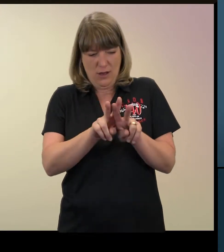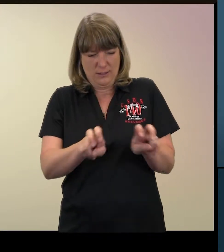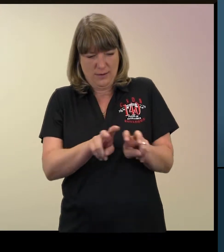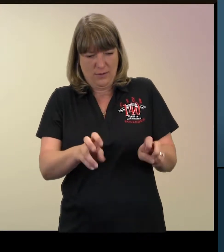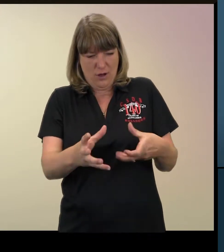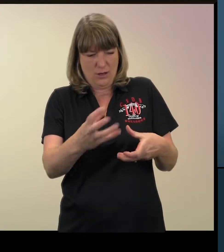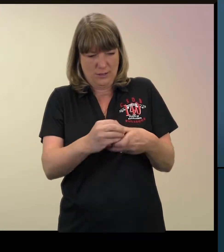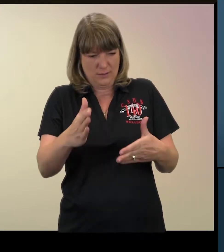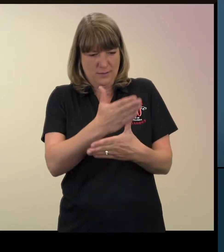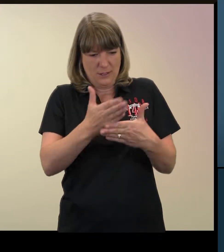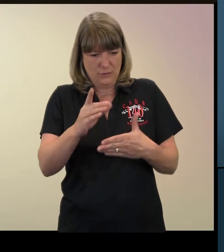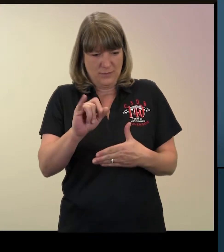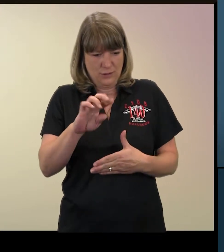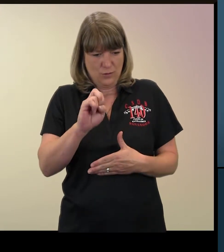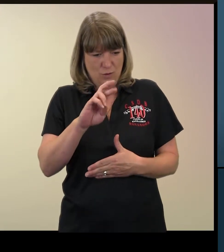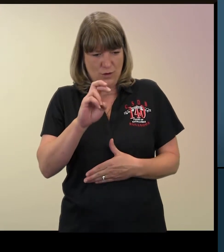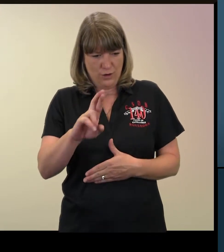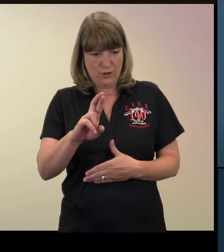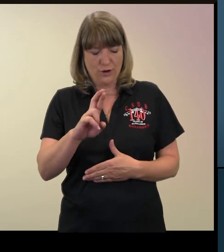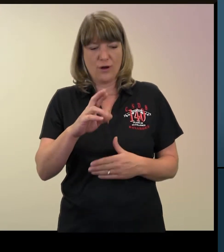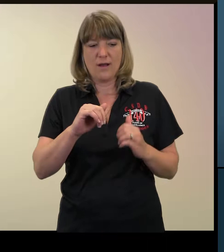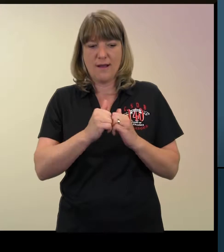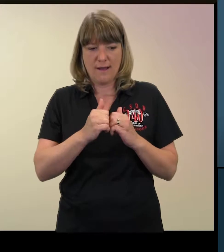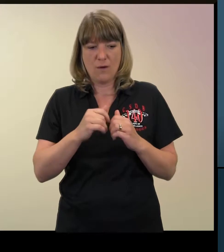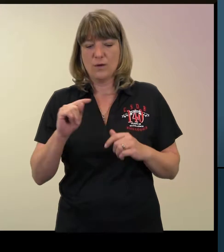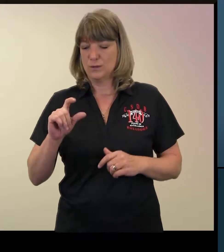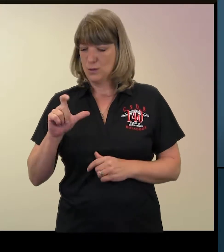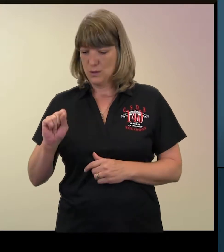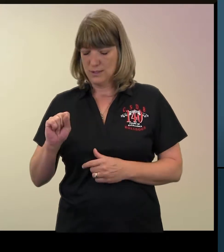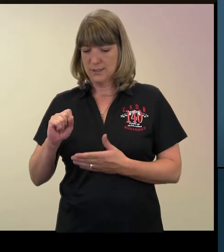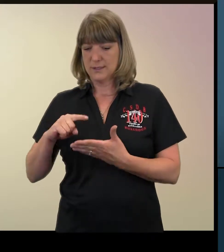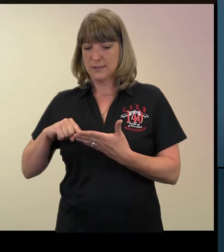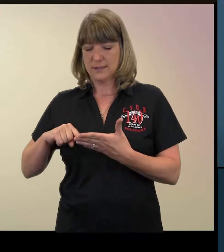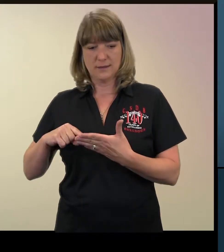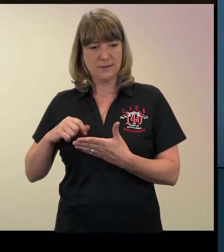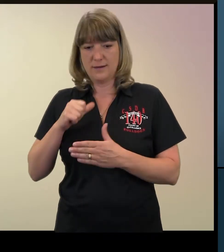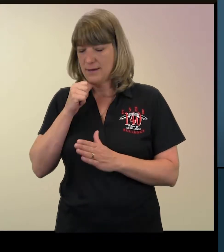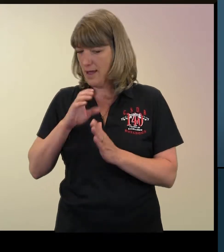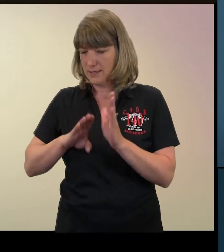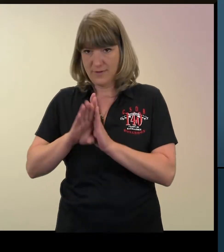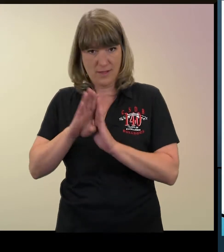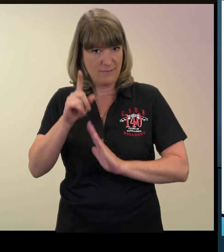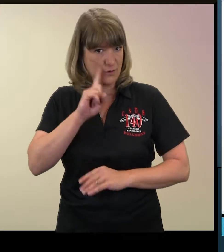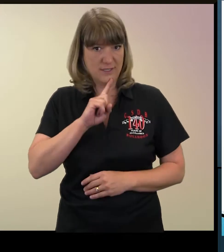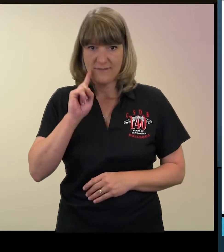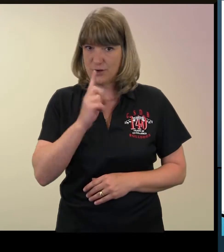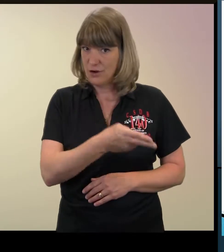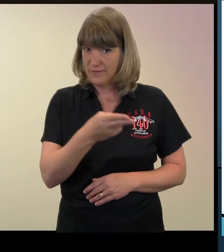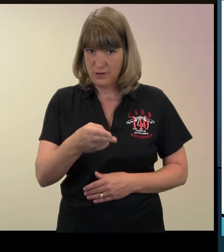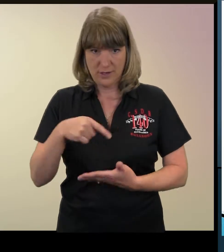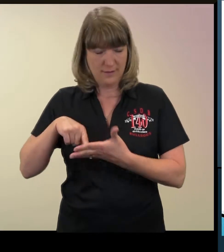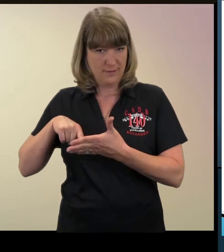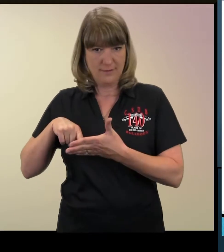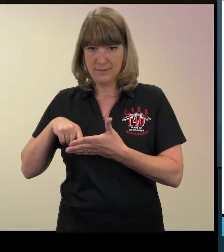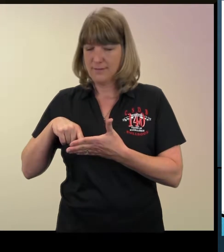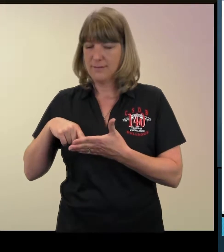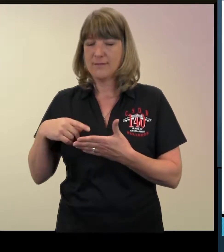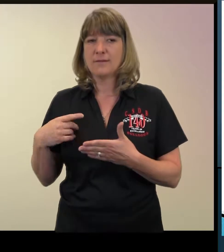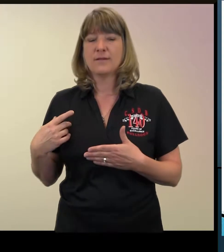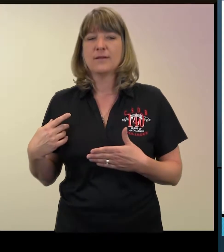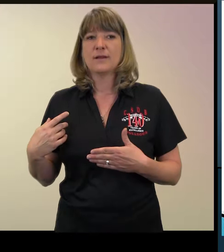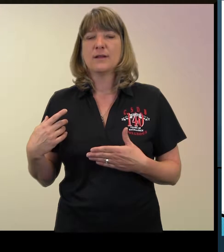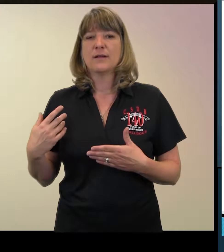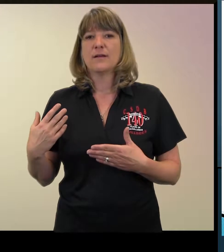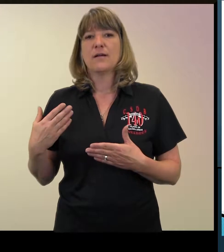spectrum disorder are based on tools that were not developed for children who are deaf and hard of hearing. So